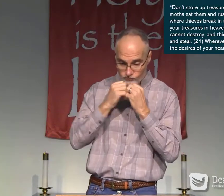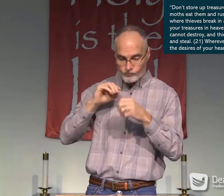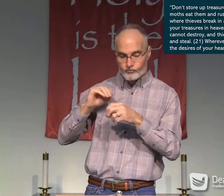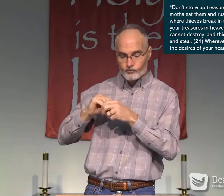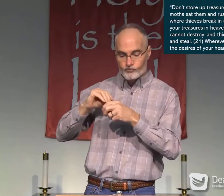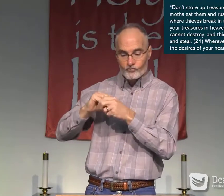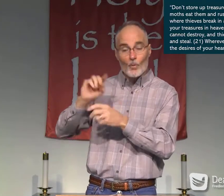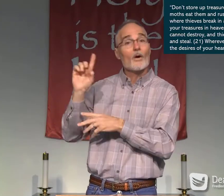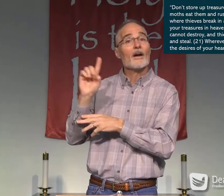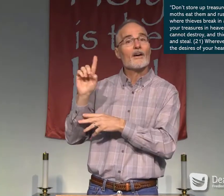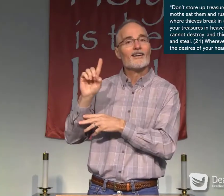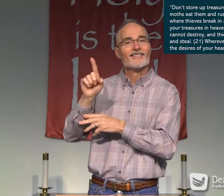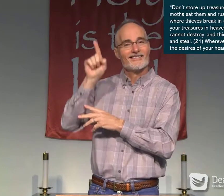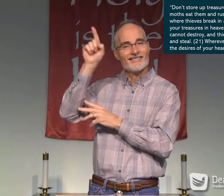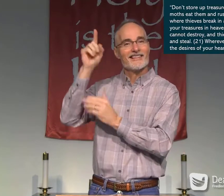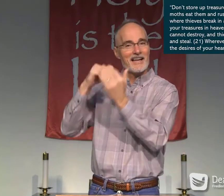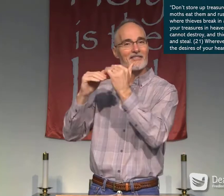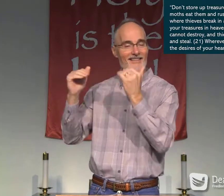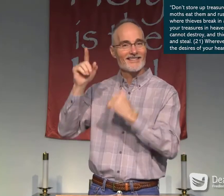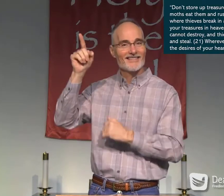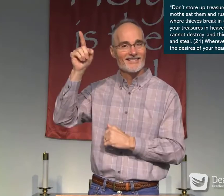Instead, store your treasures in heaven,